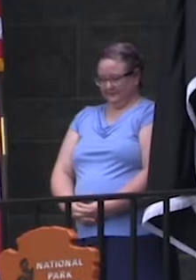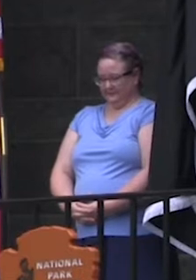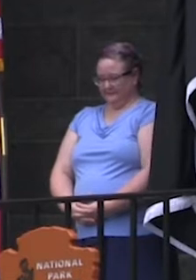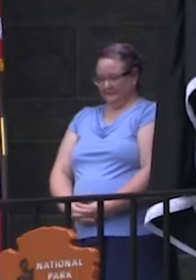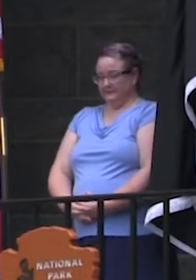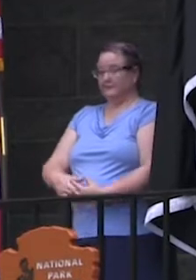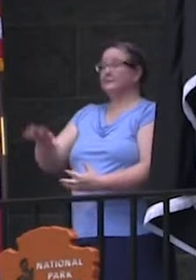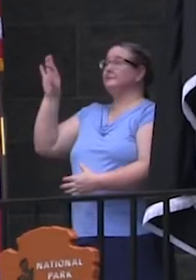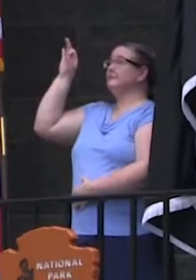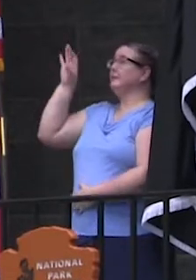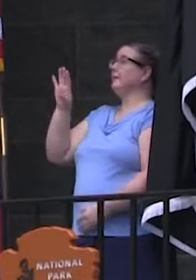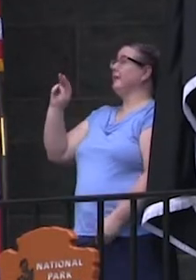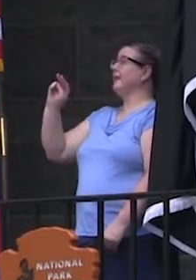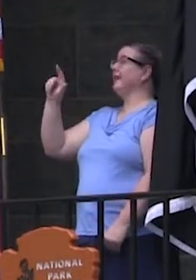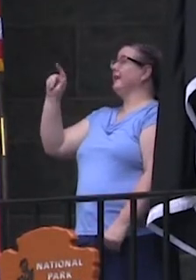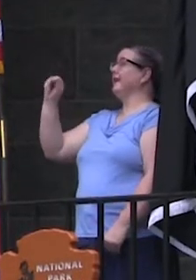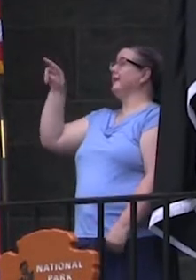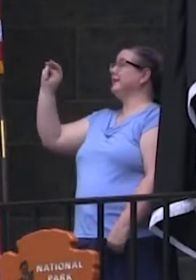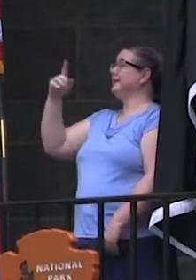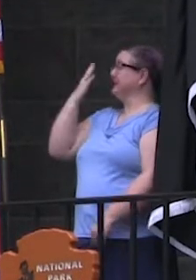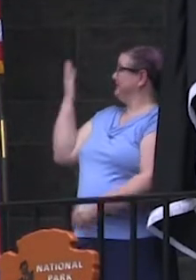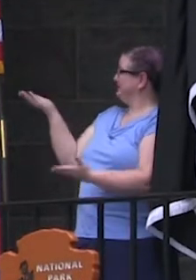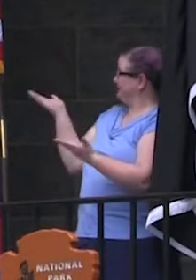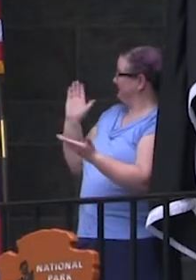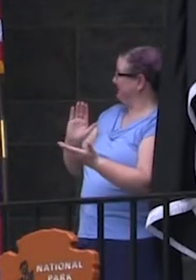Father Nelson.